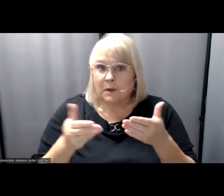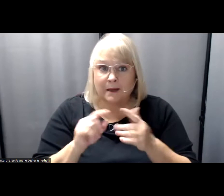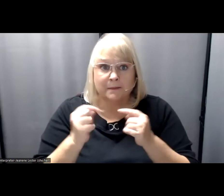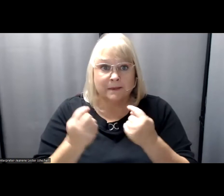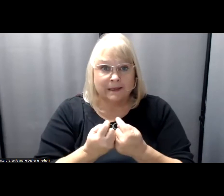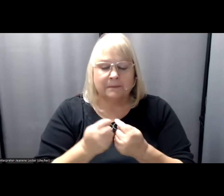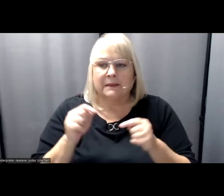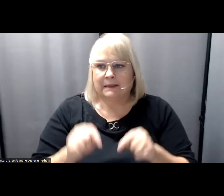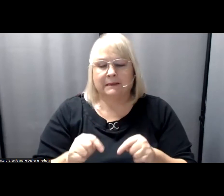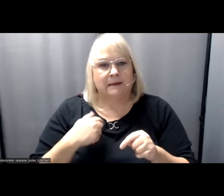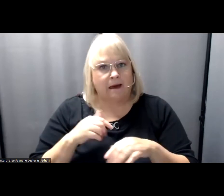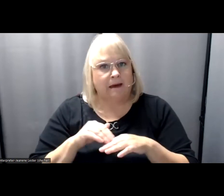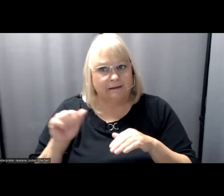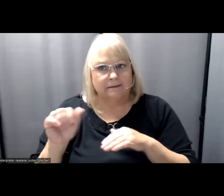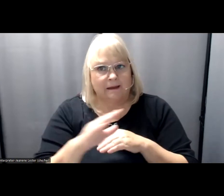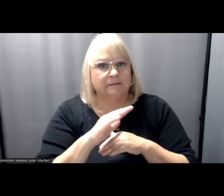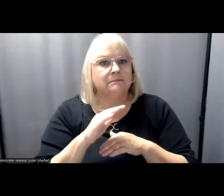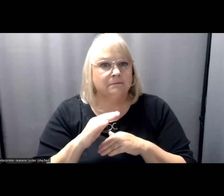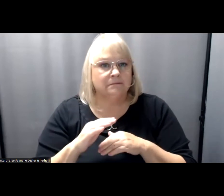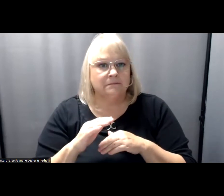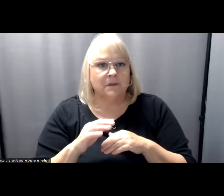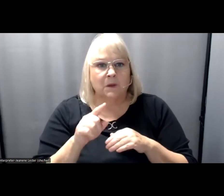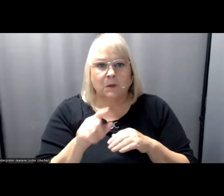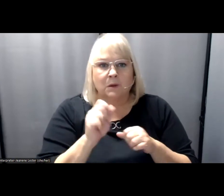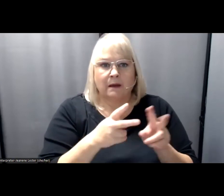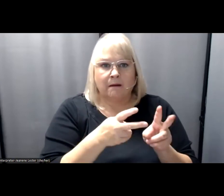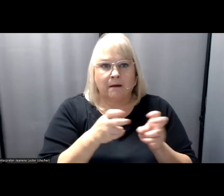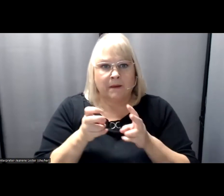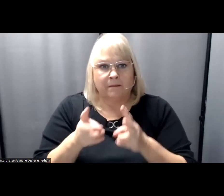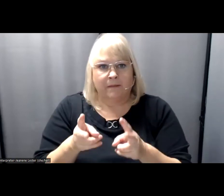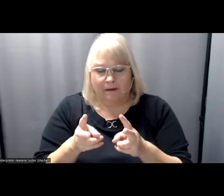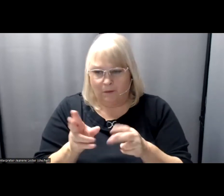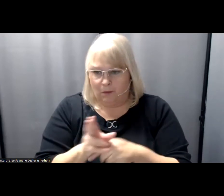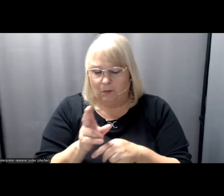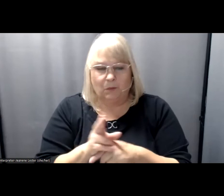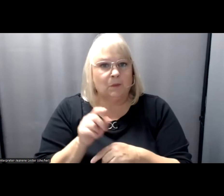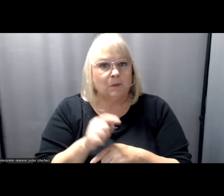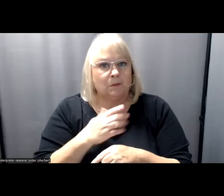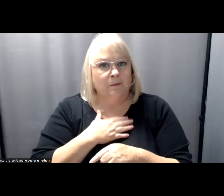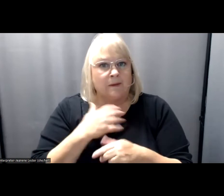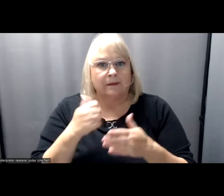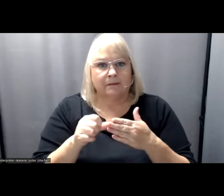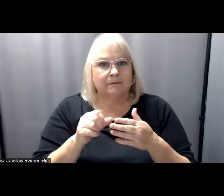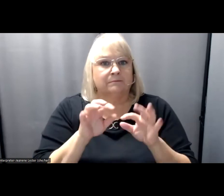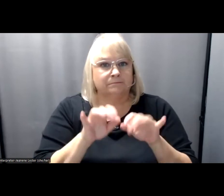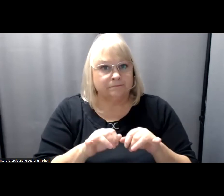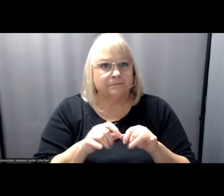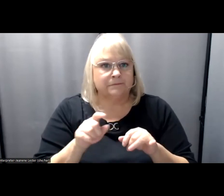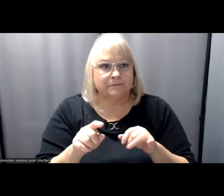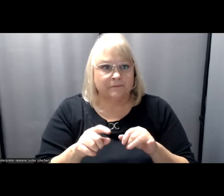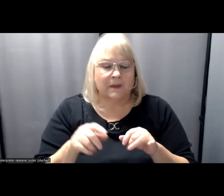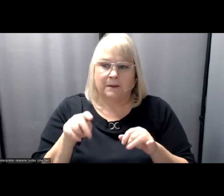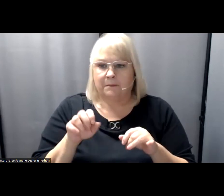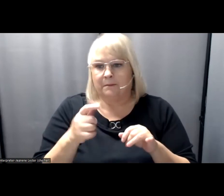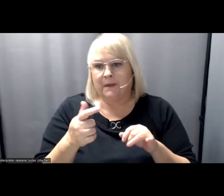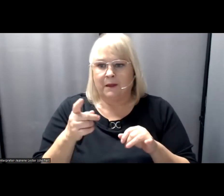I send out. So please cut and paste it, use it however best suits you, fit for purpose. Peg Drummond here, your